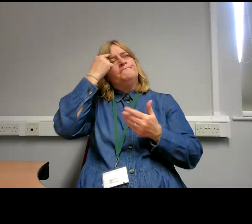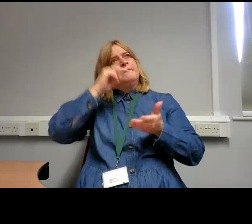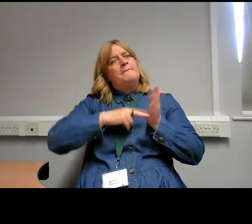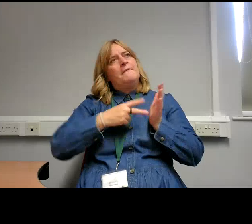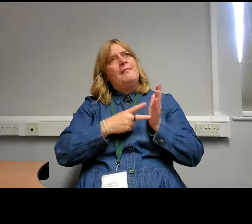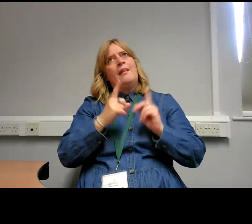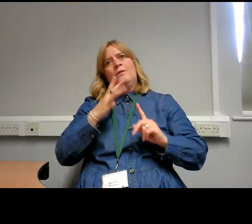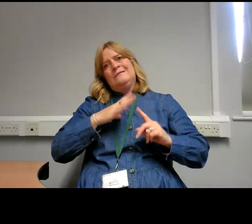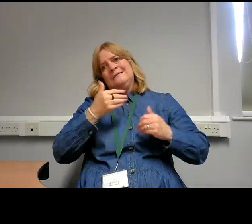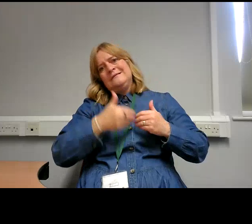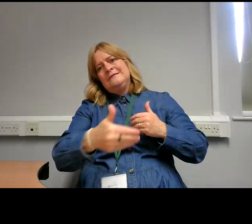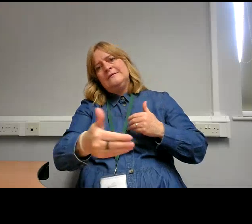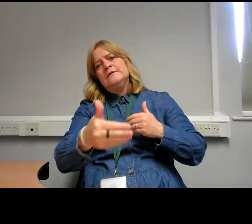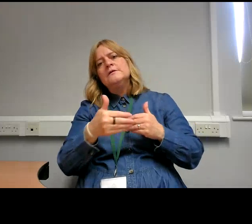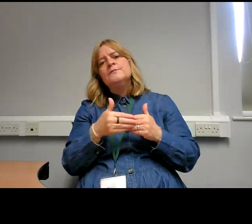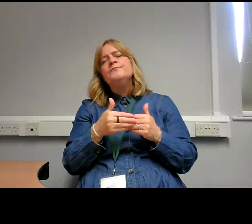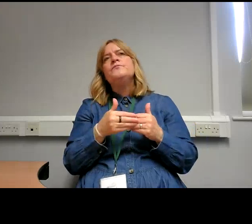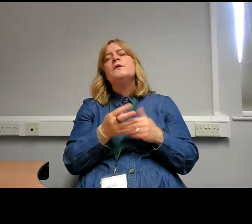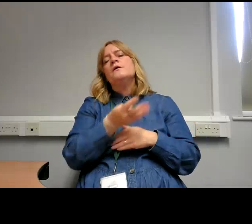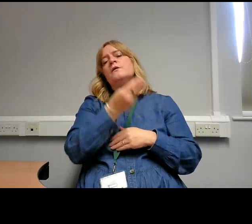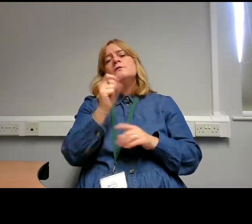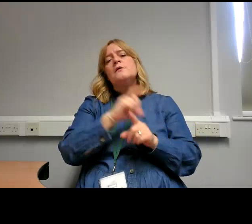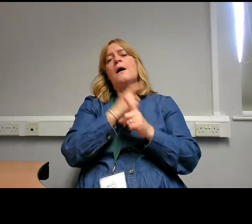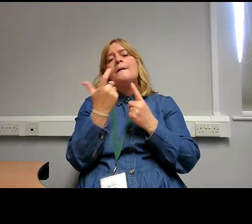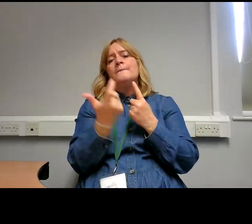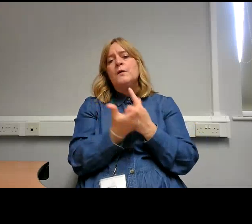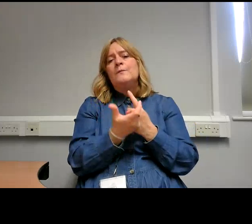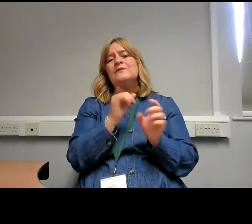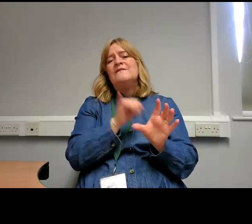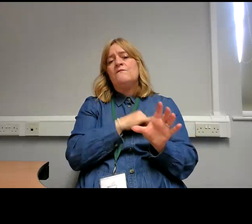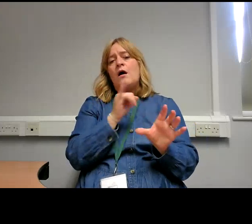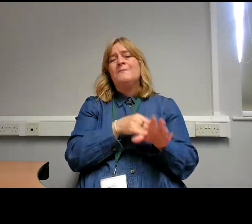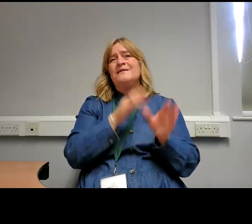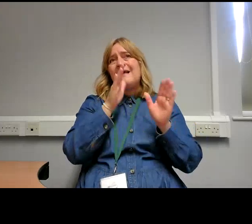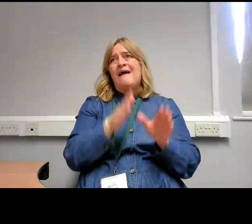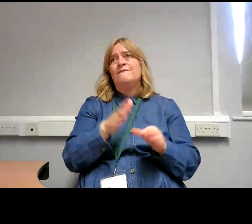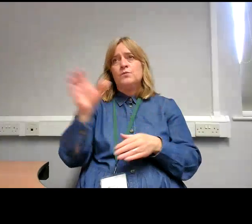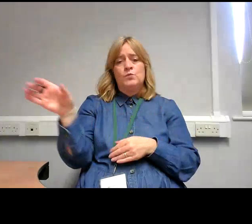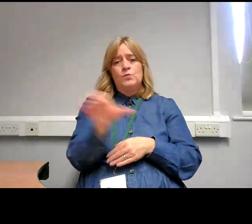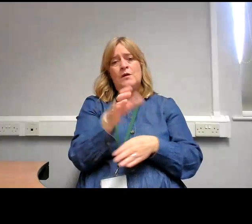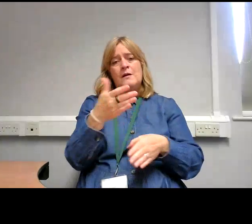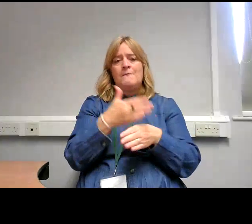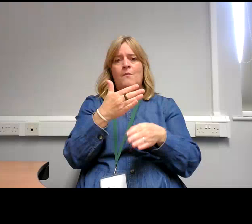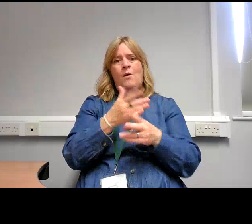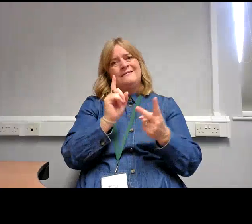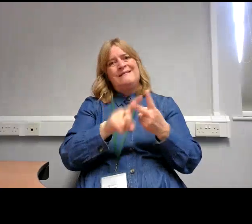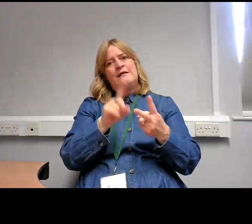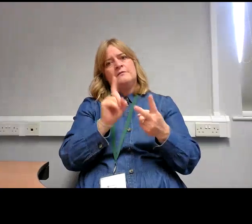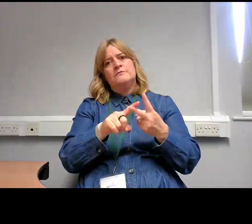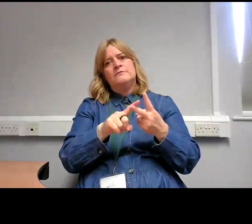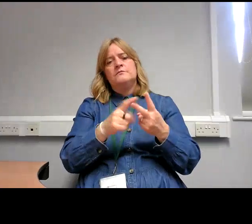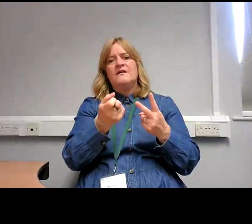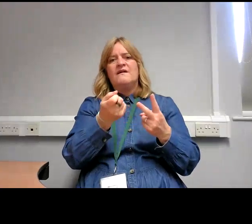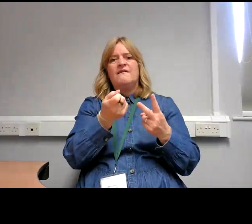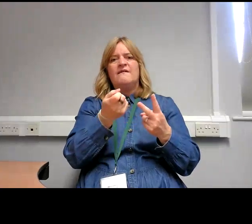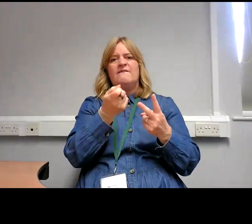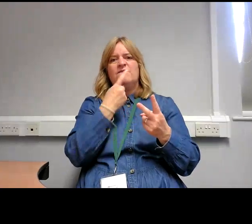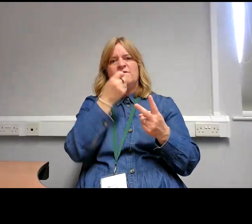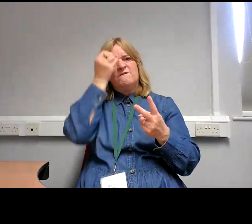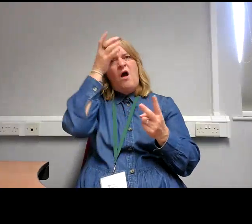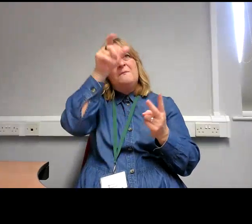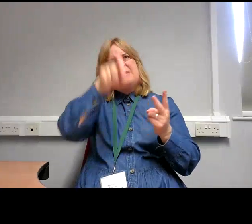what we're finding is some community pharmacies are employing a second pharmacist to be able to manage doing the consultation work that this requires, as well as doing their